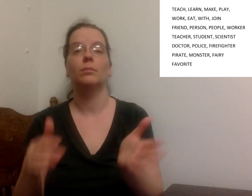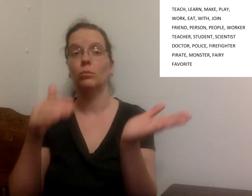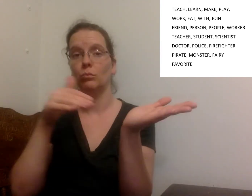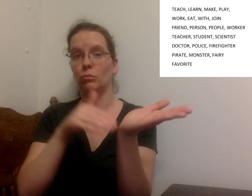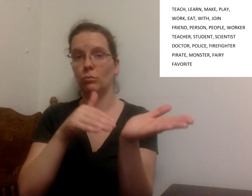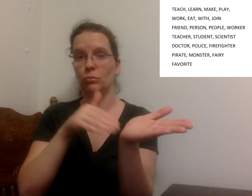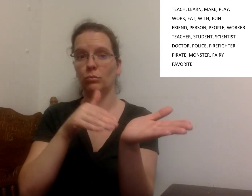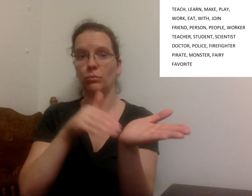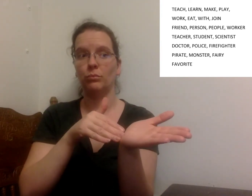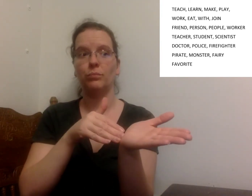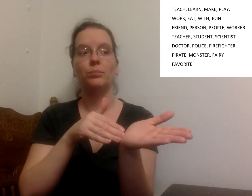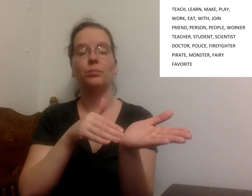scientist, doctor,